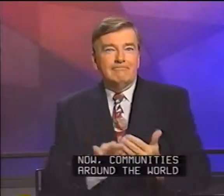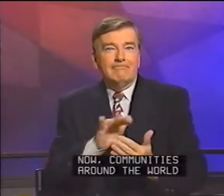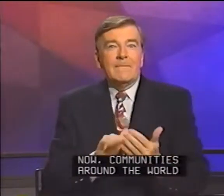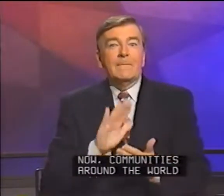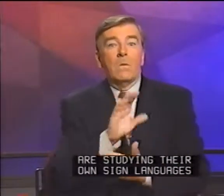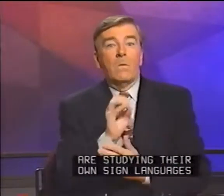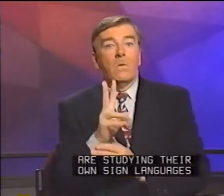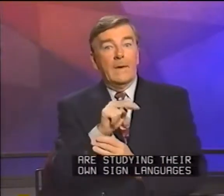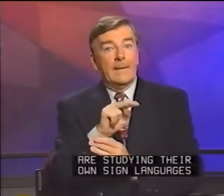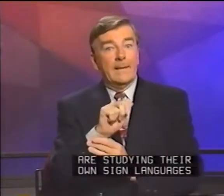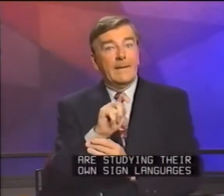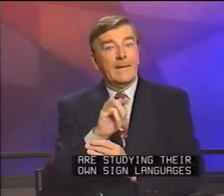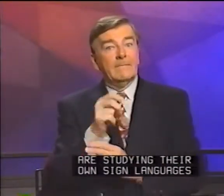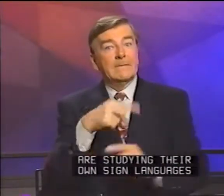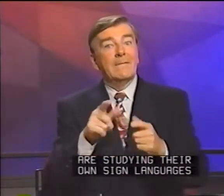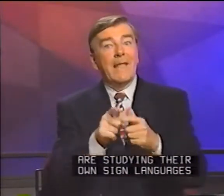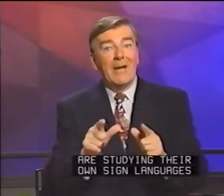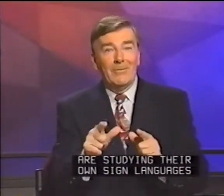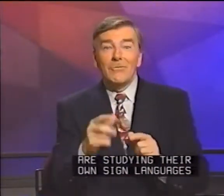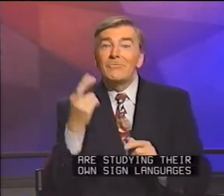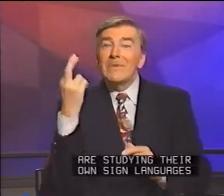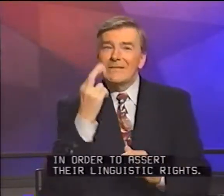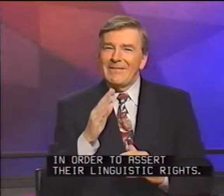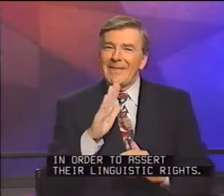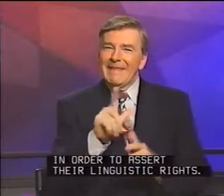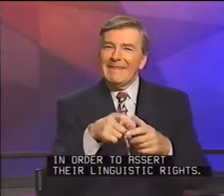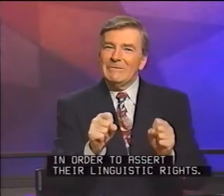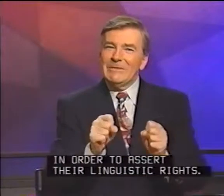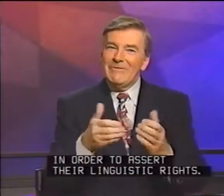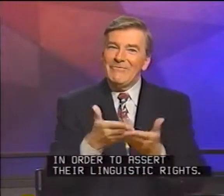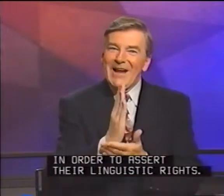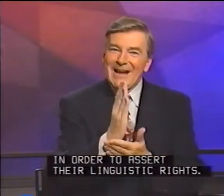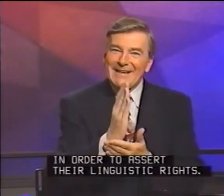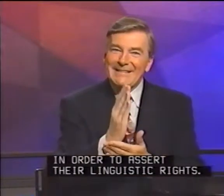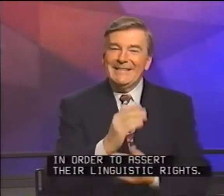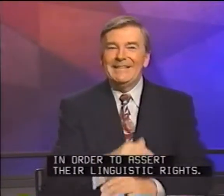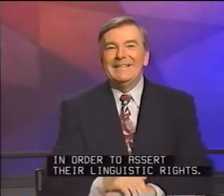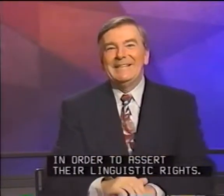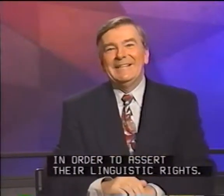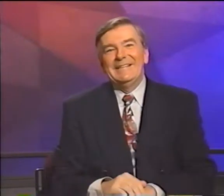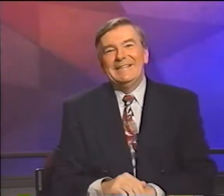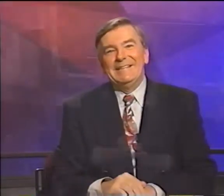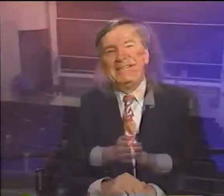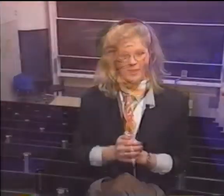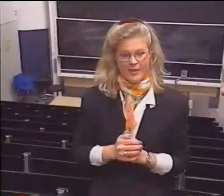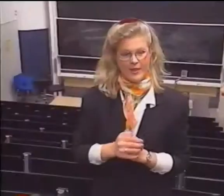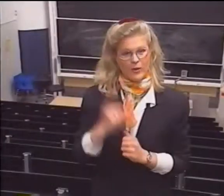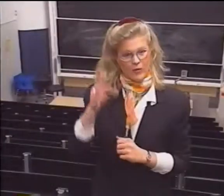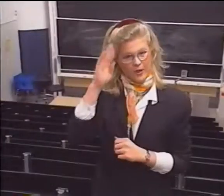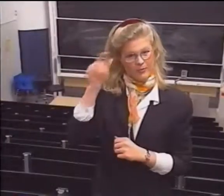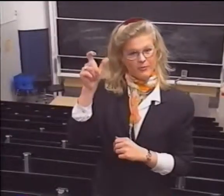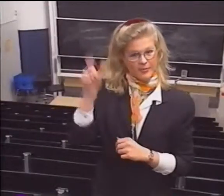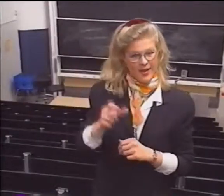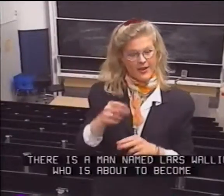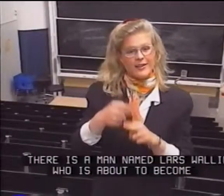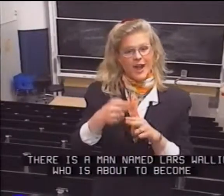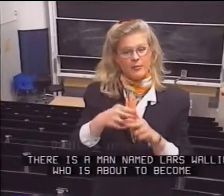world are studying their own sign languages in order to assert their linguistic rights. There is a man